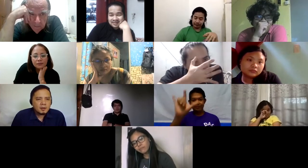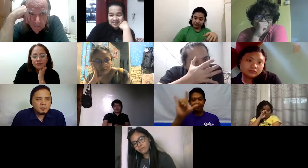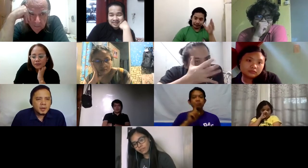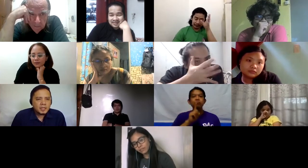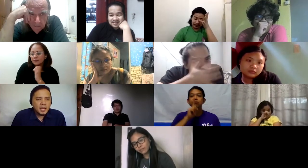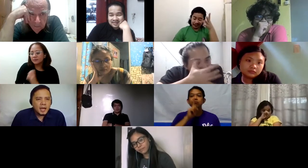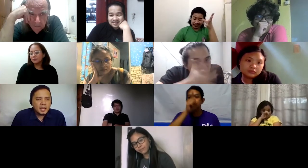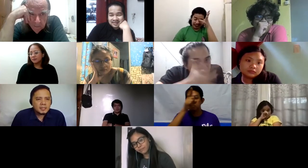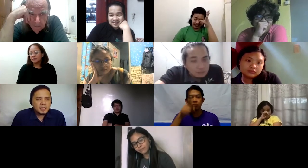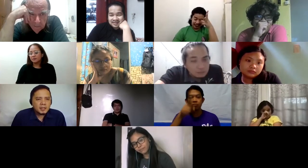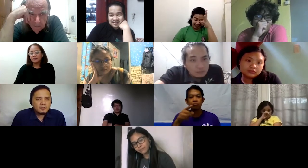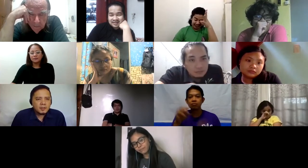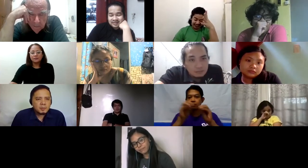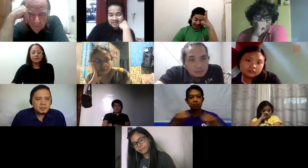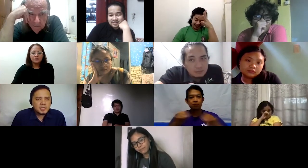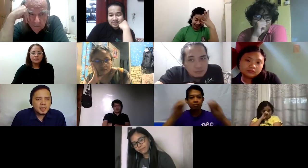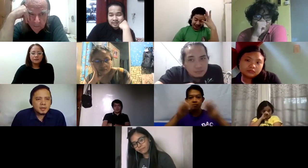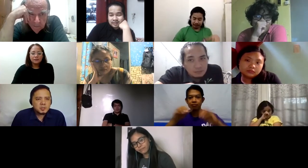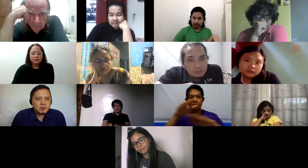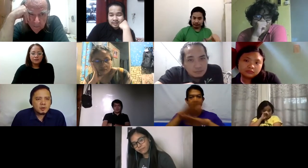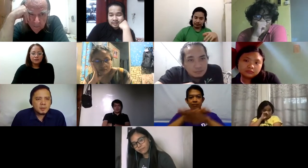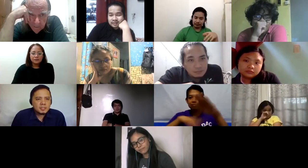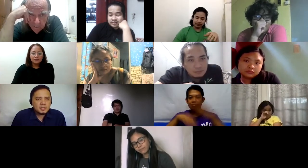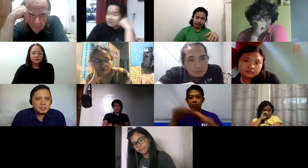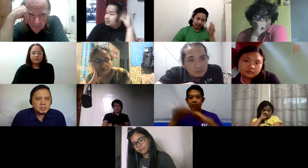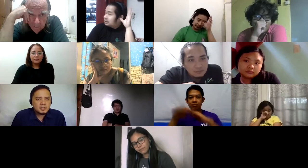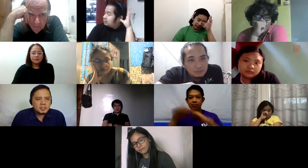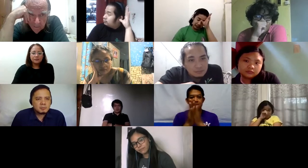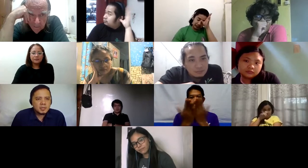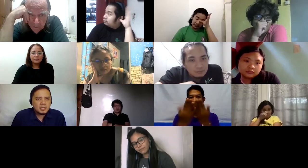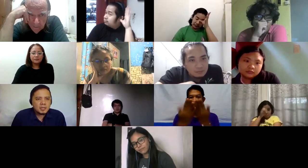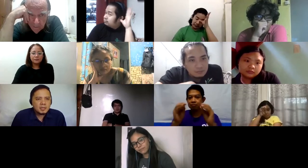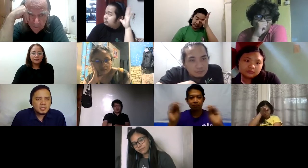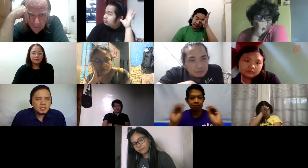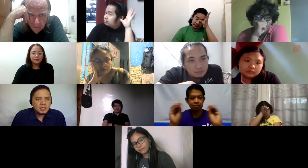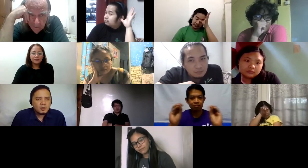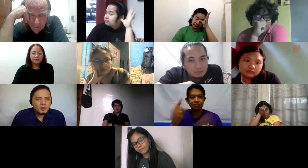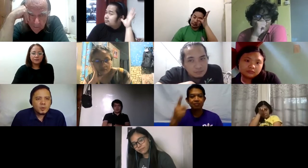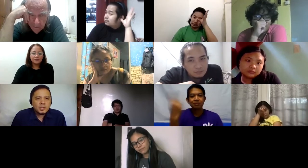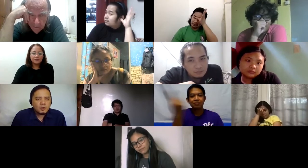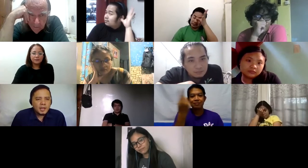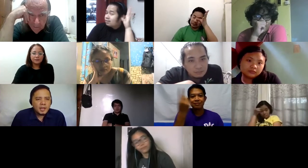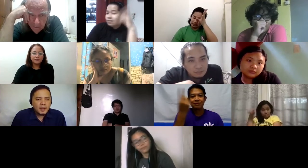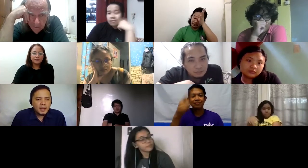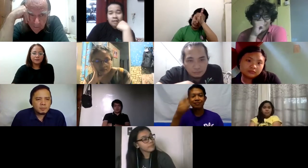but at the Filipino Sign Language program at CSB, we don't have a handbook,